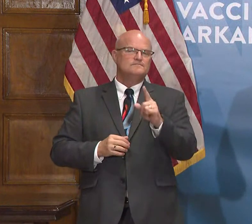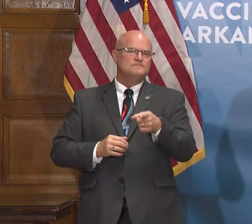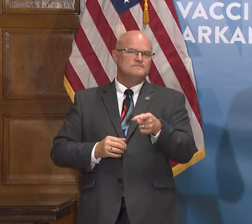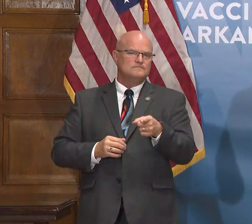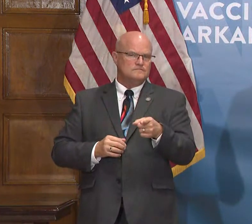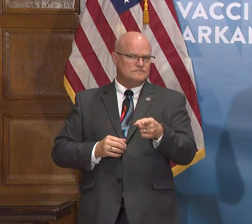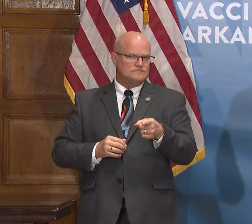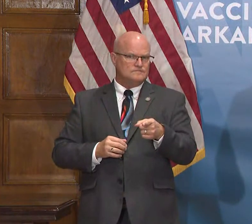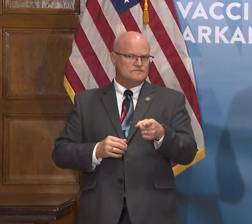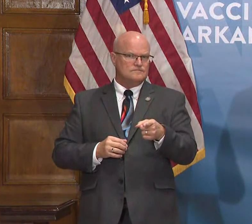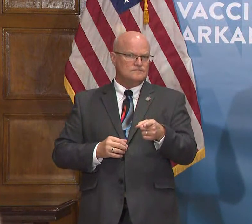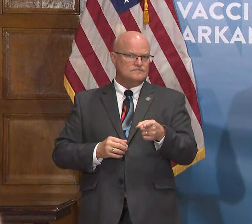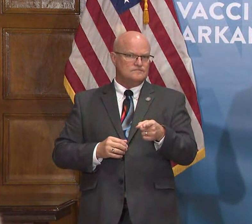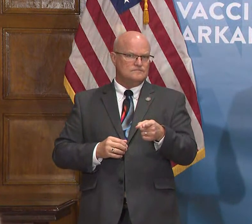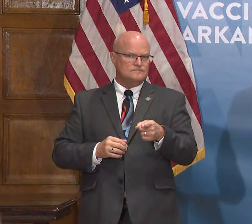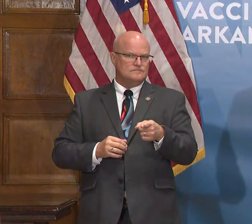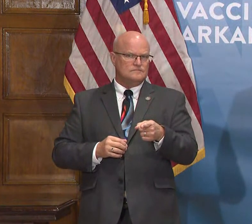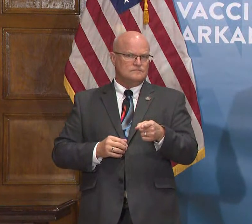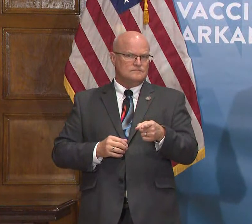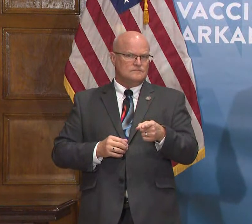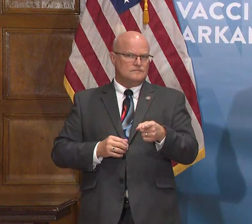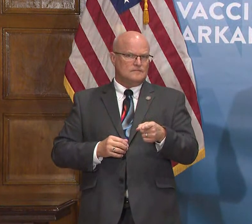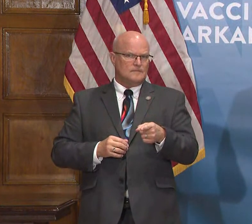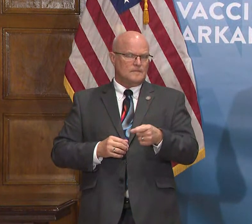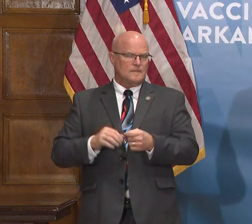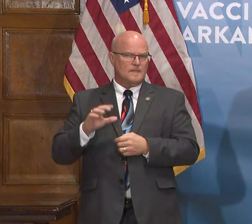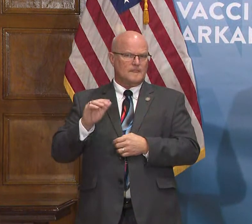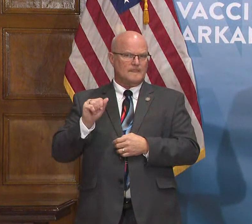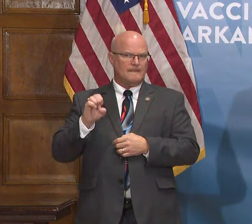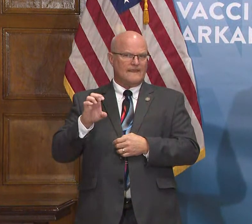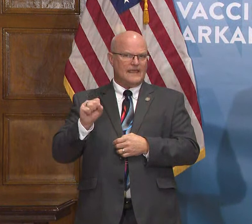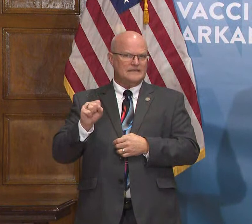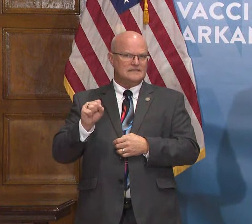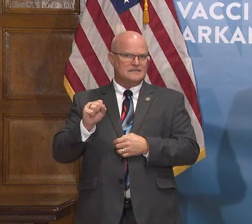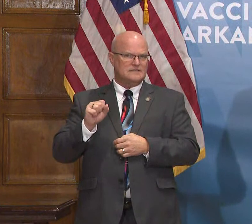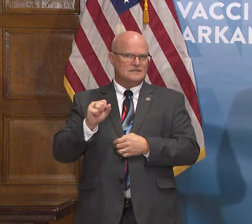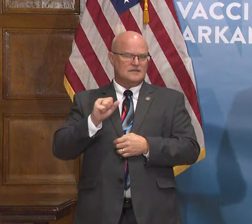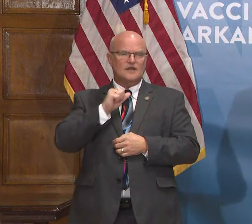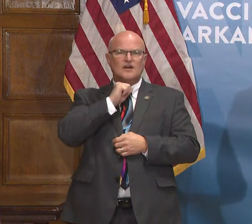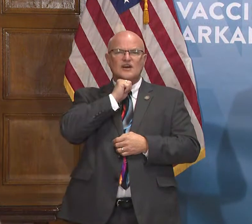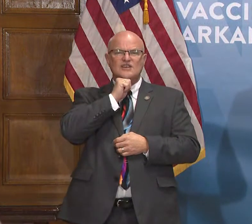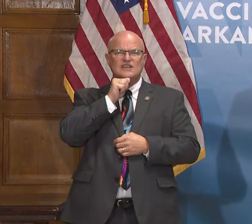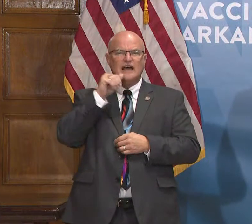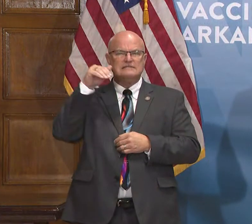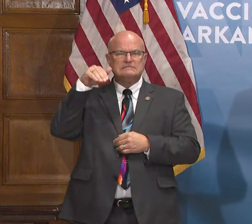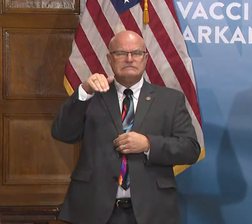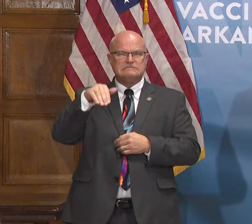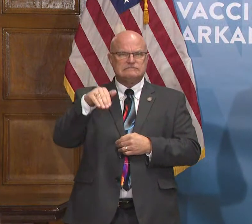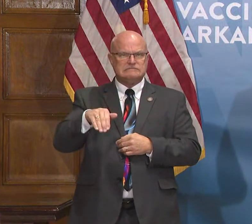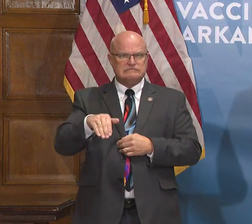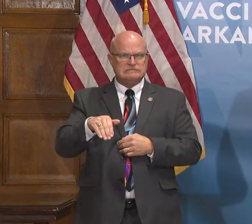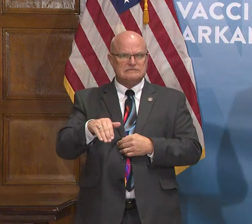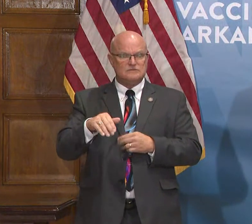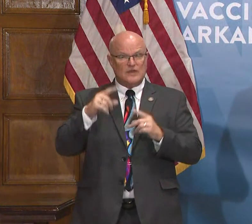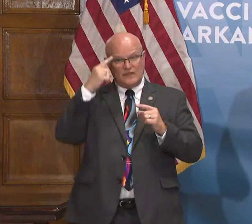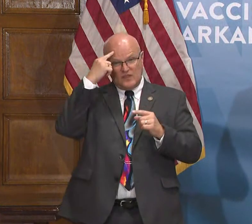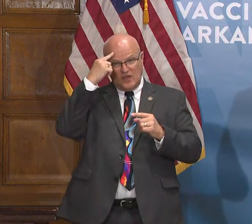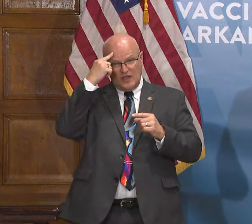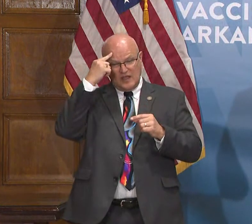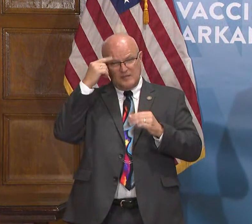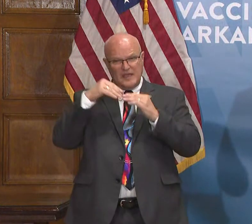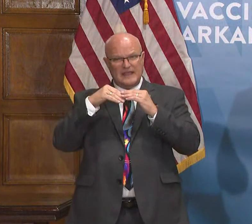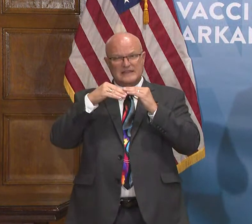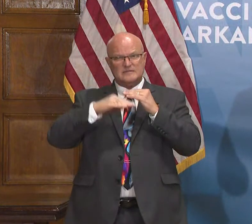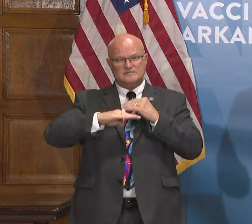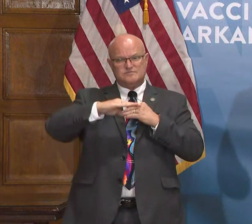The cases seem like they're not declining as steeply as they used to be. Kind of hit a little bit of